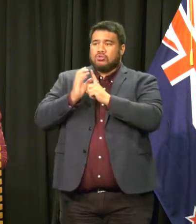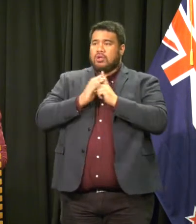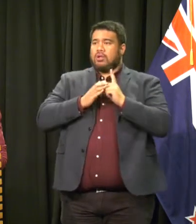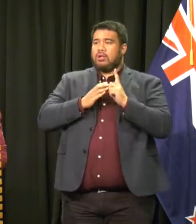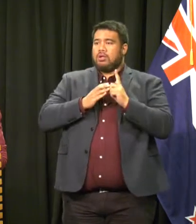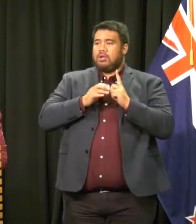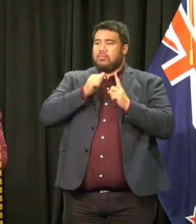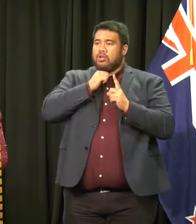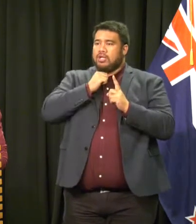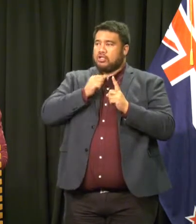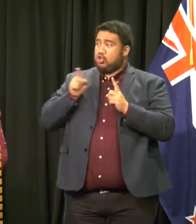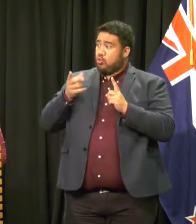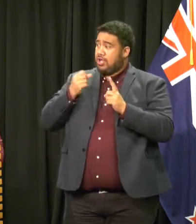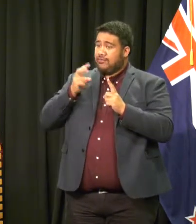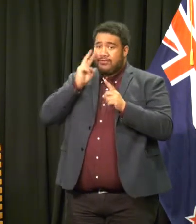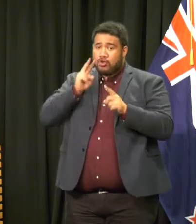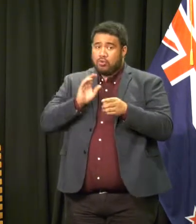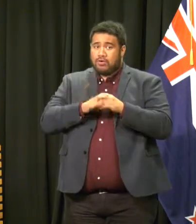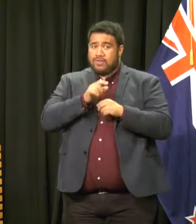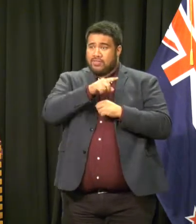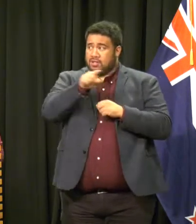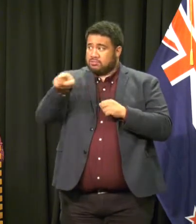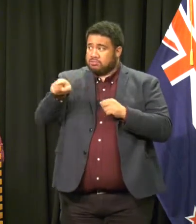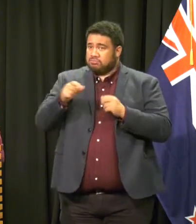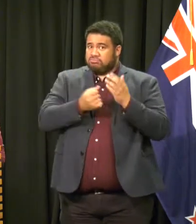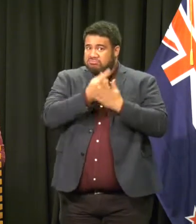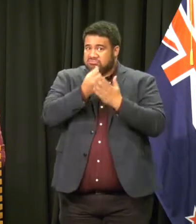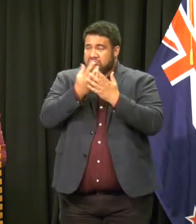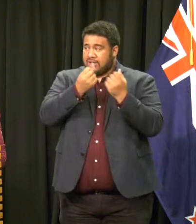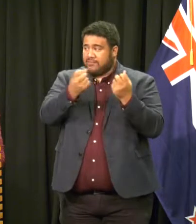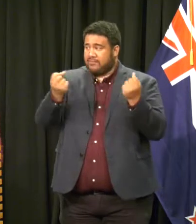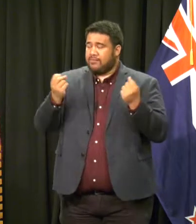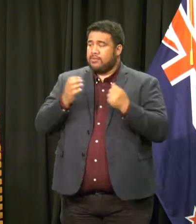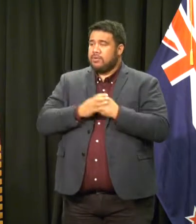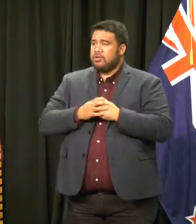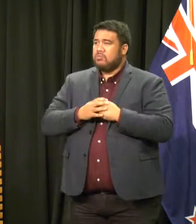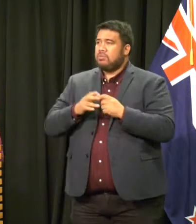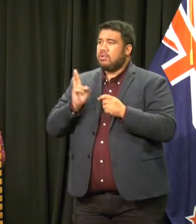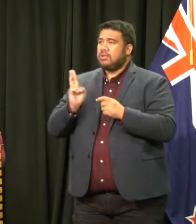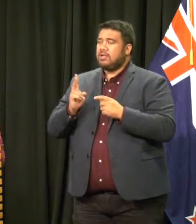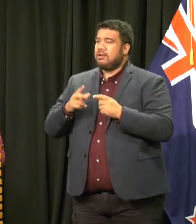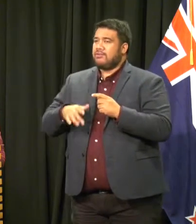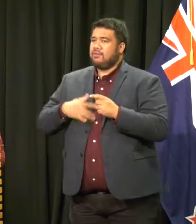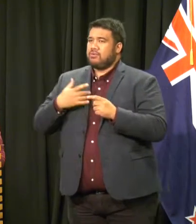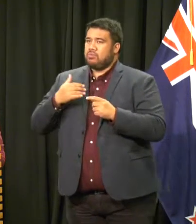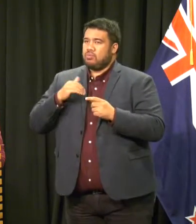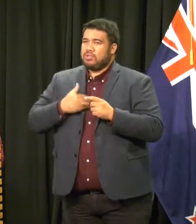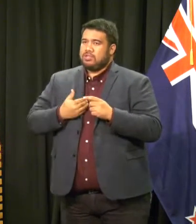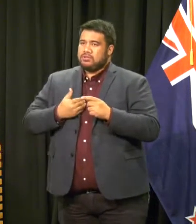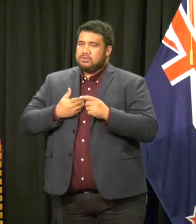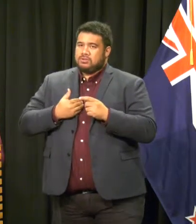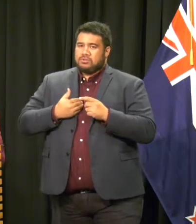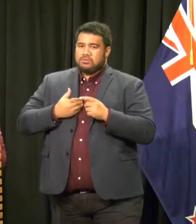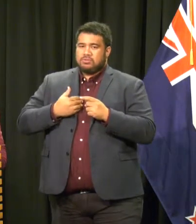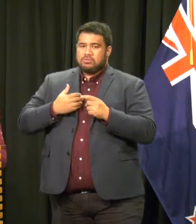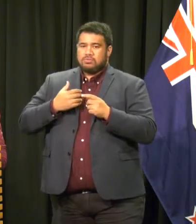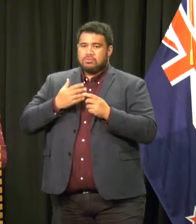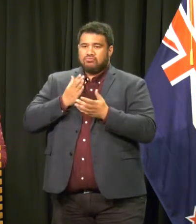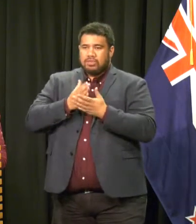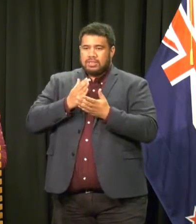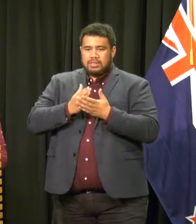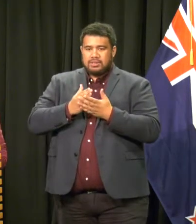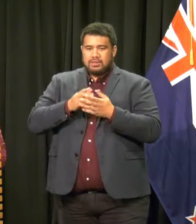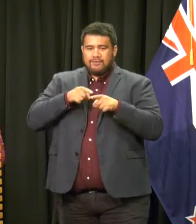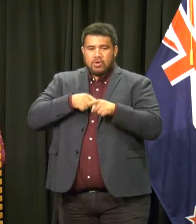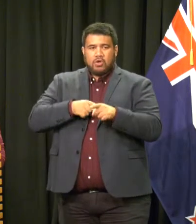and do you have an opinion on that? Look, that's something that, again, I think we need to deal with the evidence and information we have put